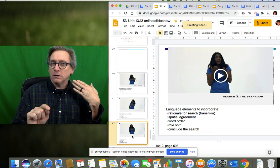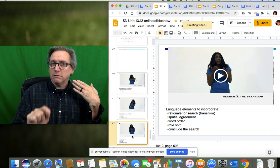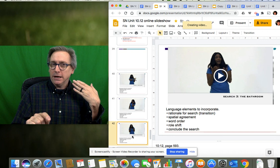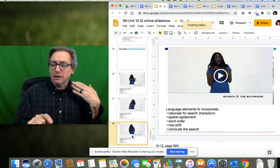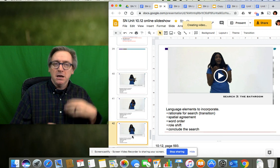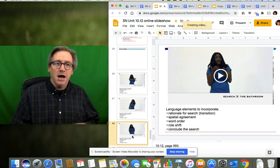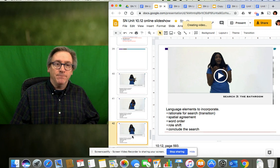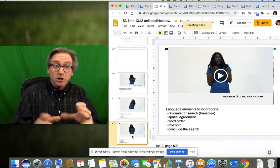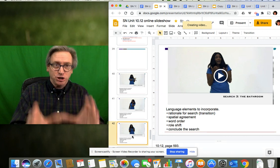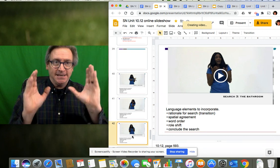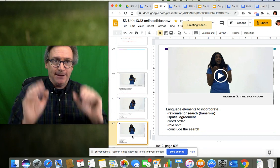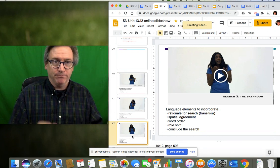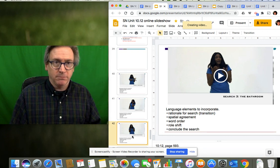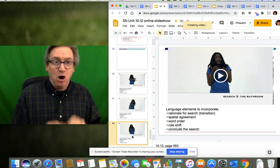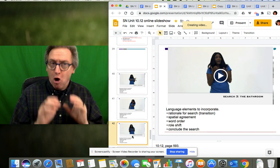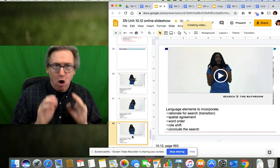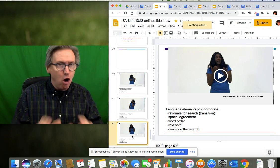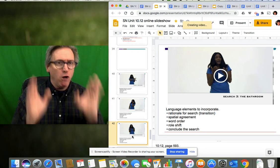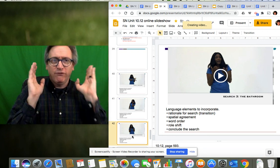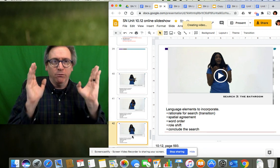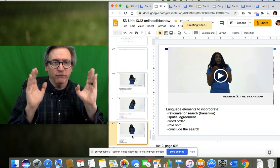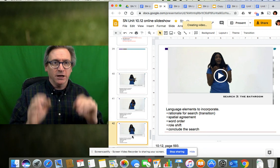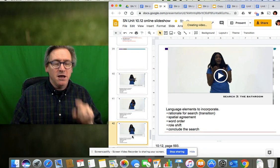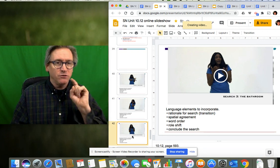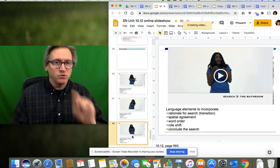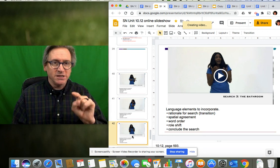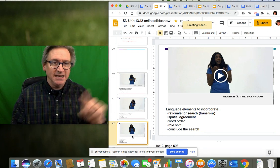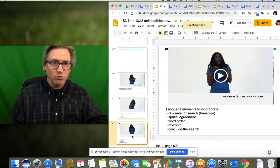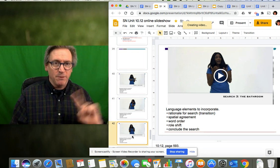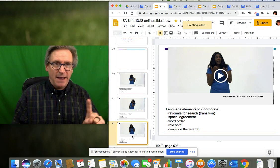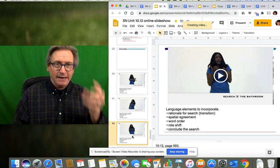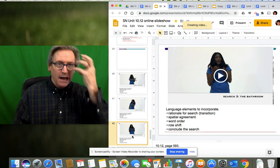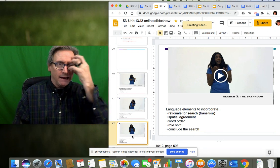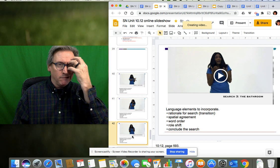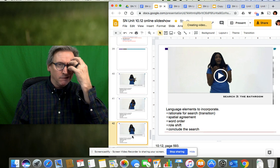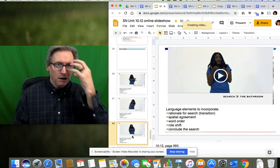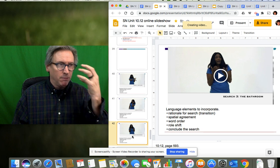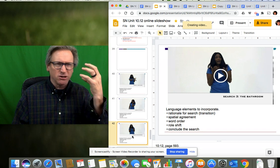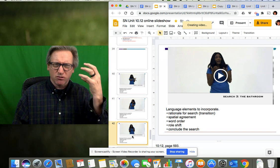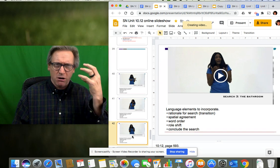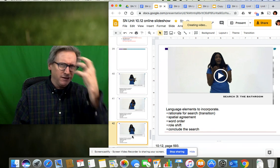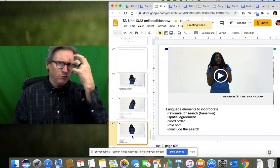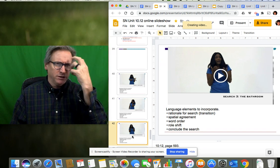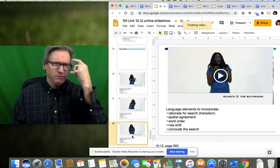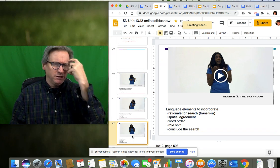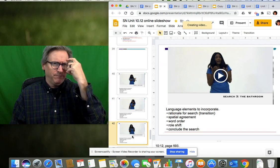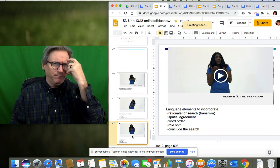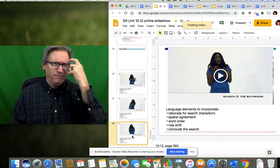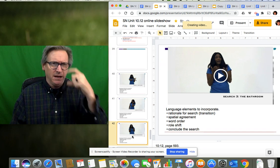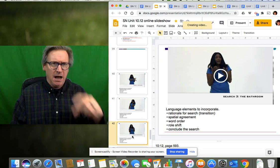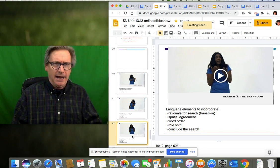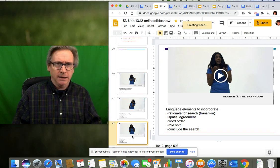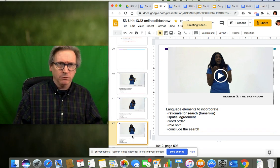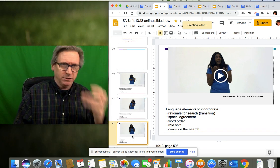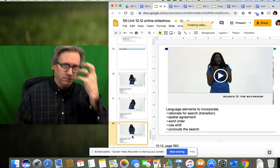door, right? Shazam, awful movie. There's one scene where the bad guy, Markstrom, I think, with the